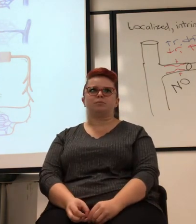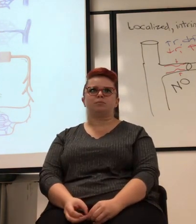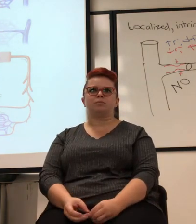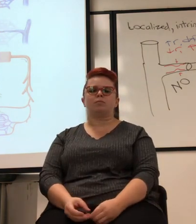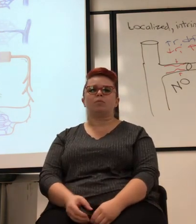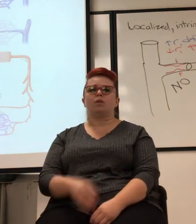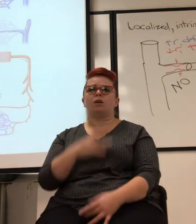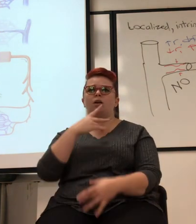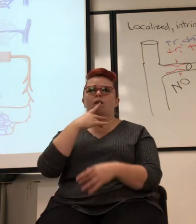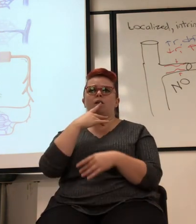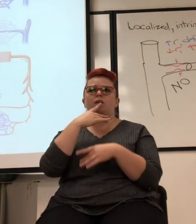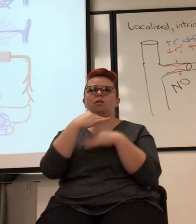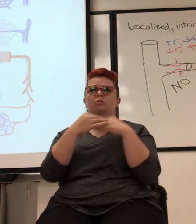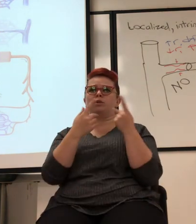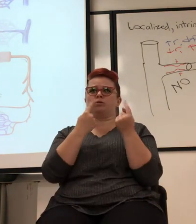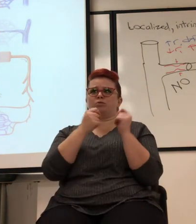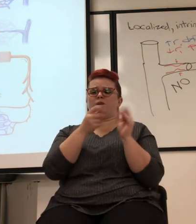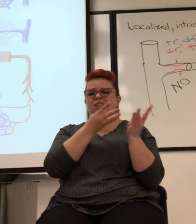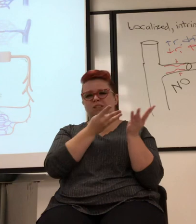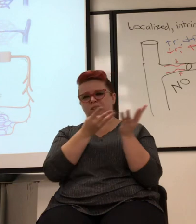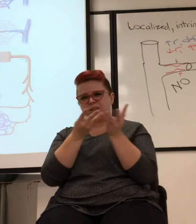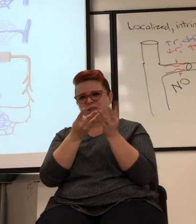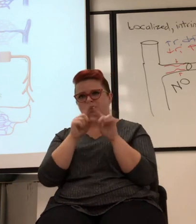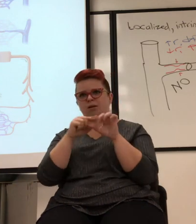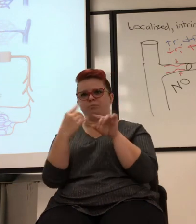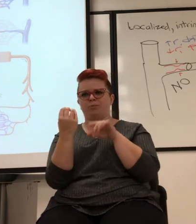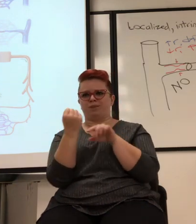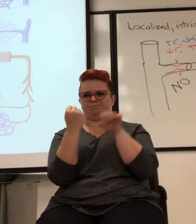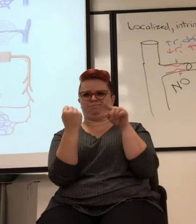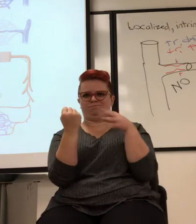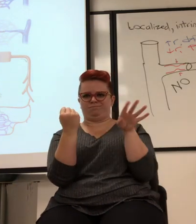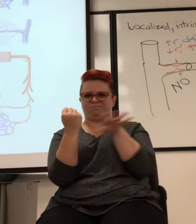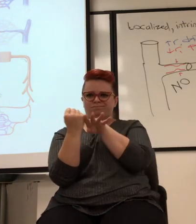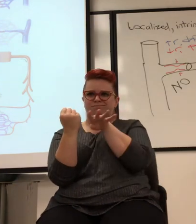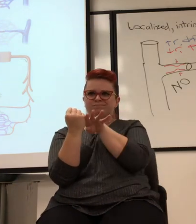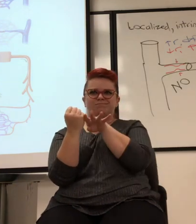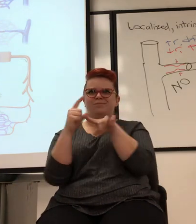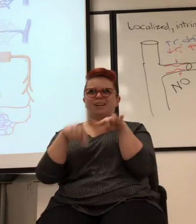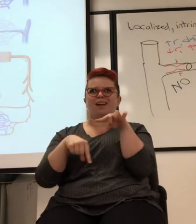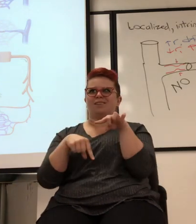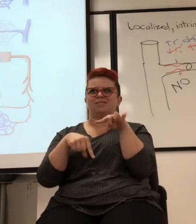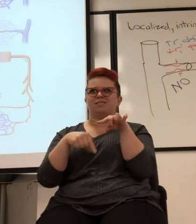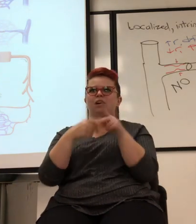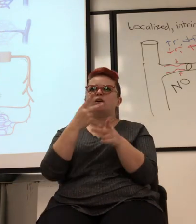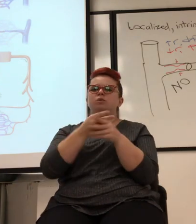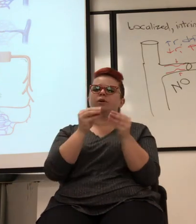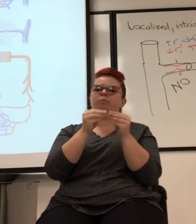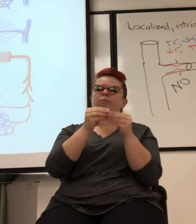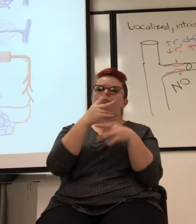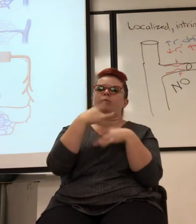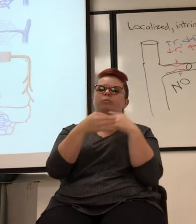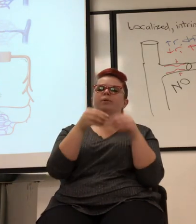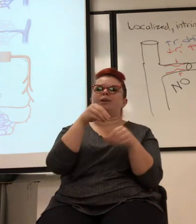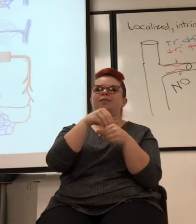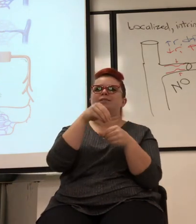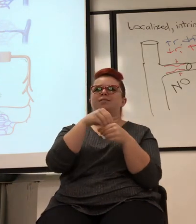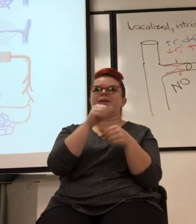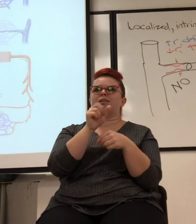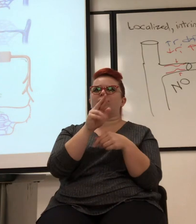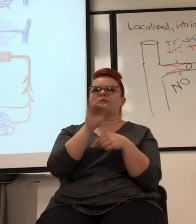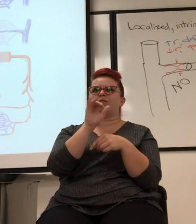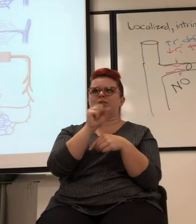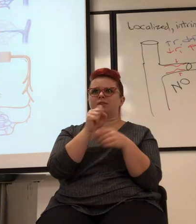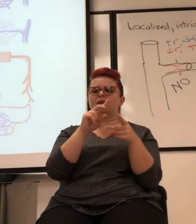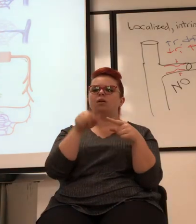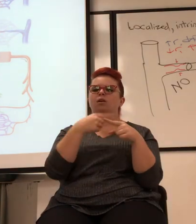Blood tries to go here and it really can't. Blood tries to go here, it really can't. You keep more blood in arteries, and when you measure blood